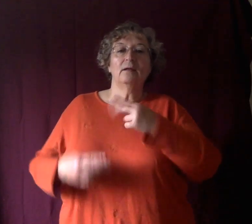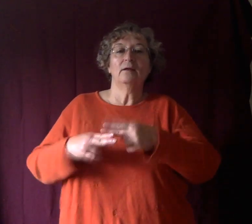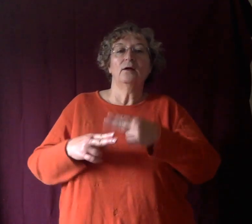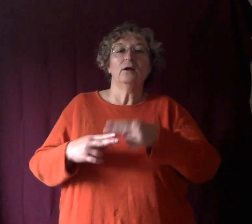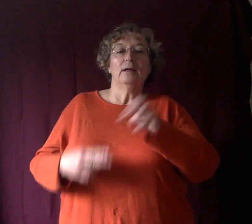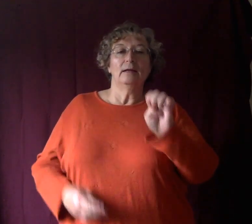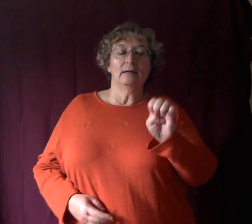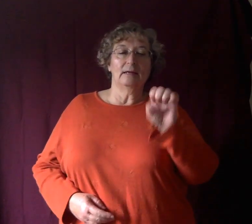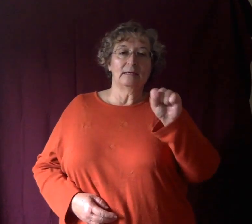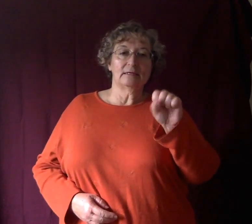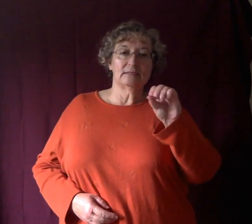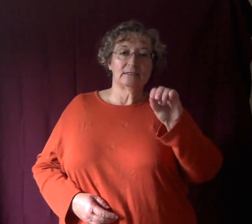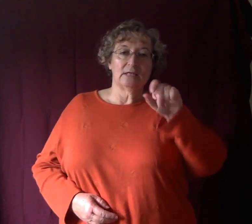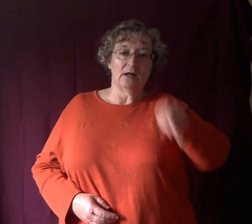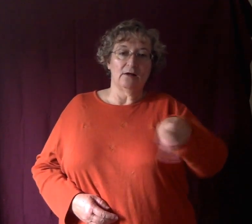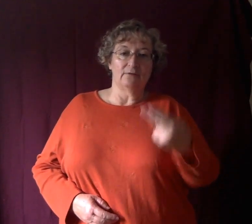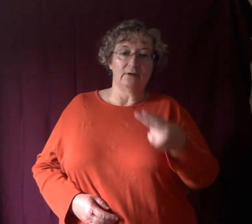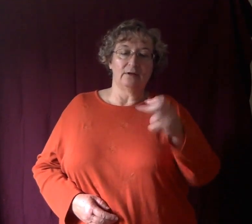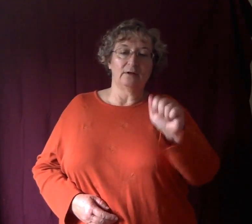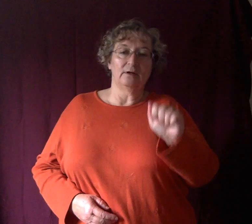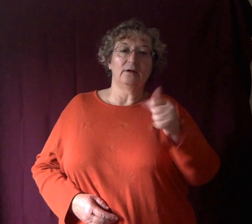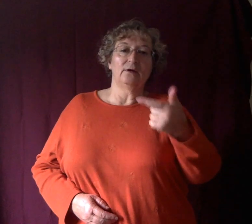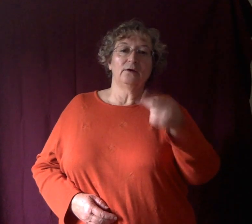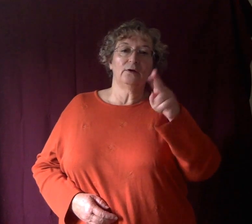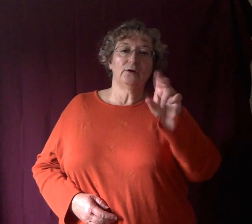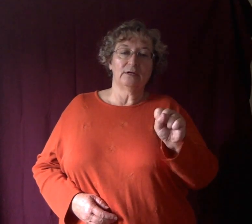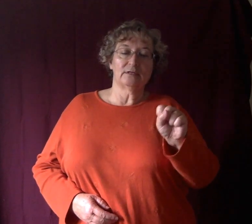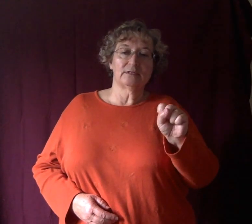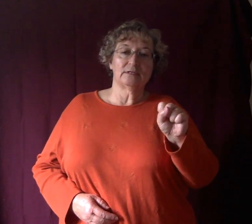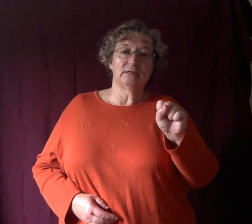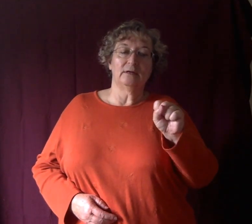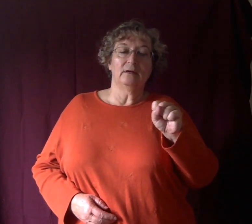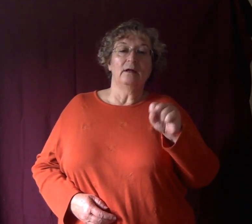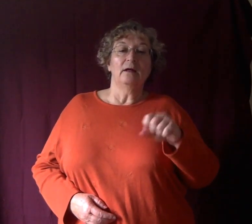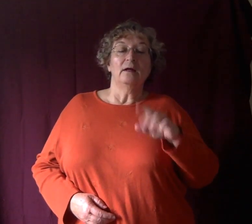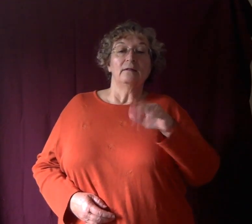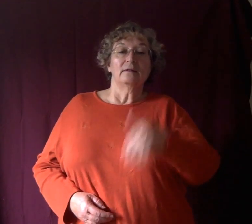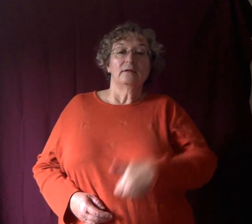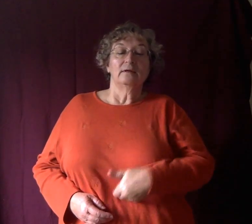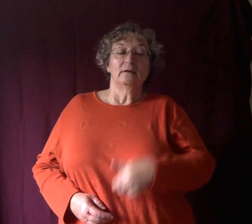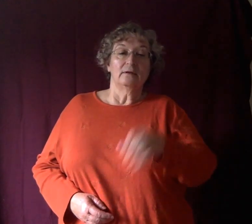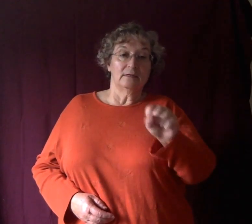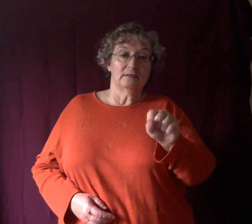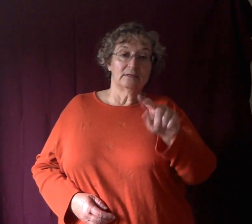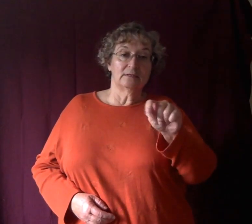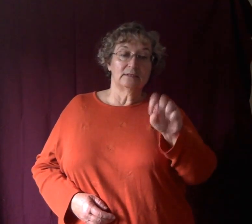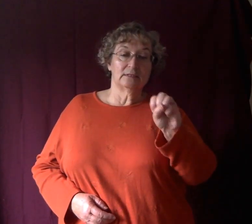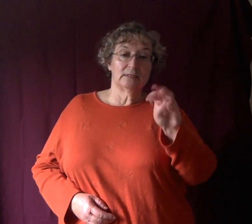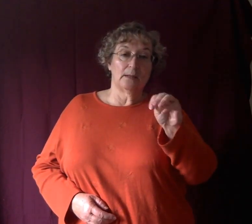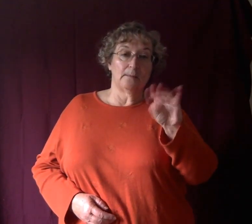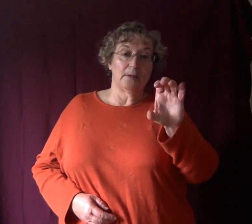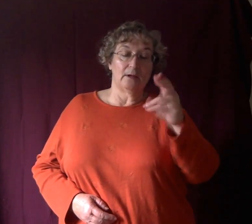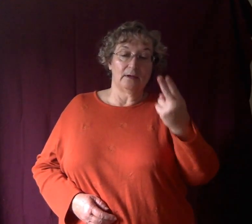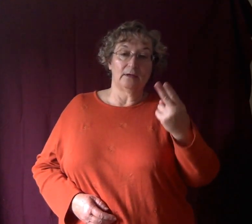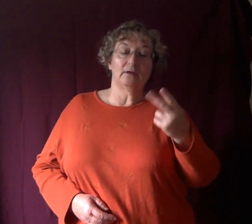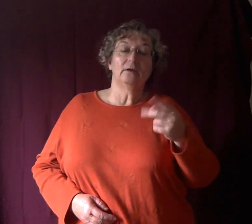Your stomach receives balls of food or boli, and the primary function of the stomach will be to break down or to initiate